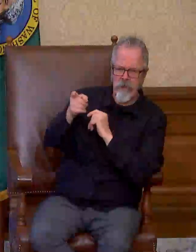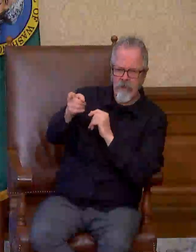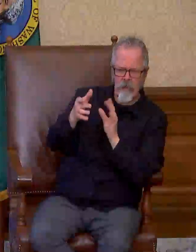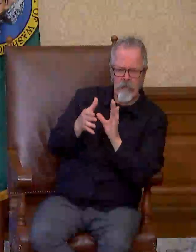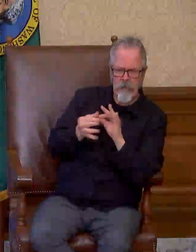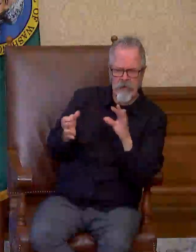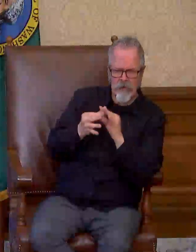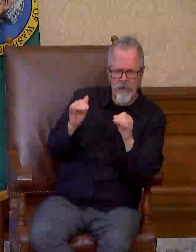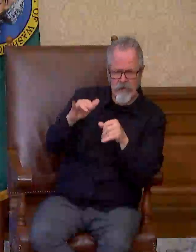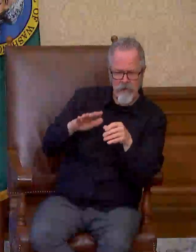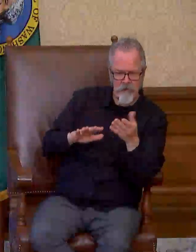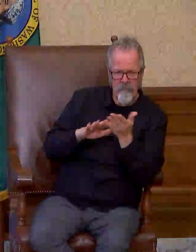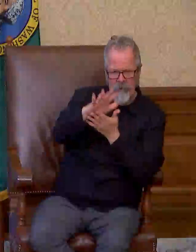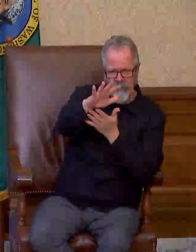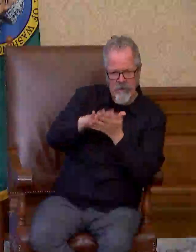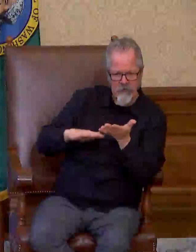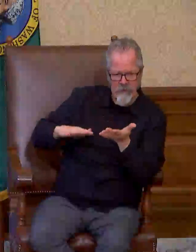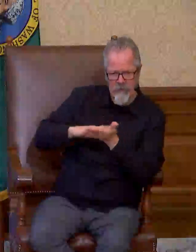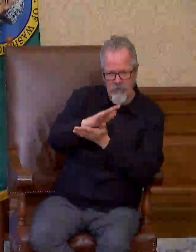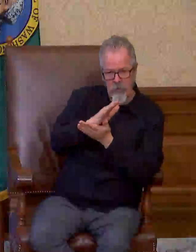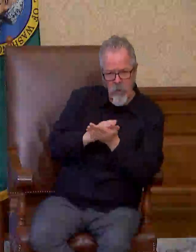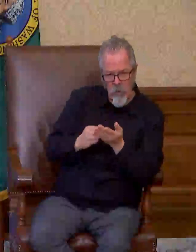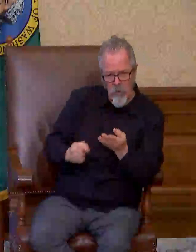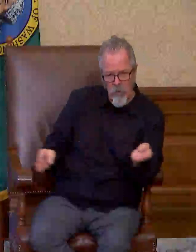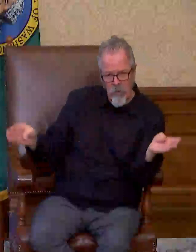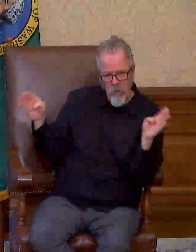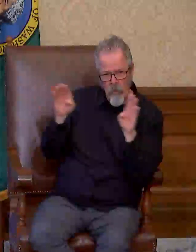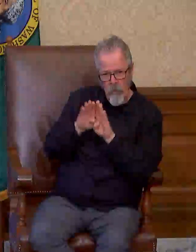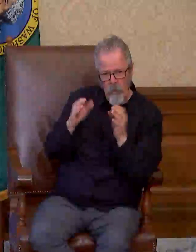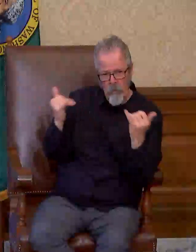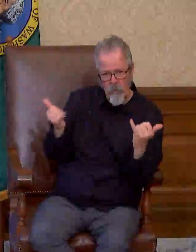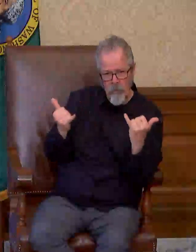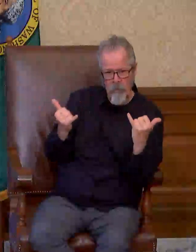understanding is that, at least in our county and Pacific County, that the beach